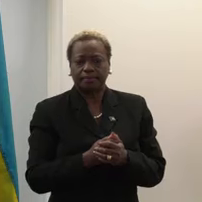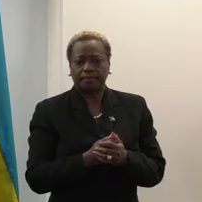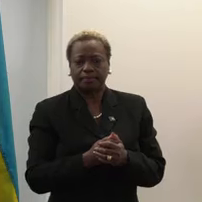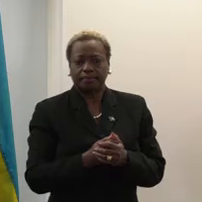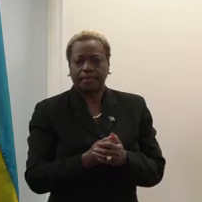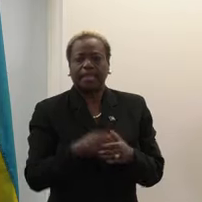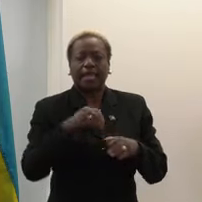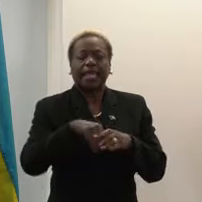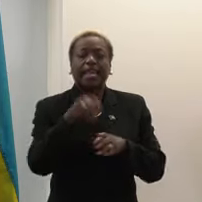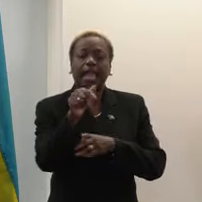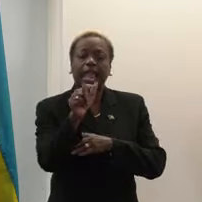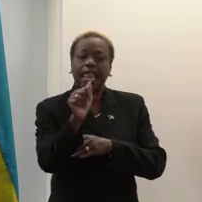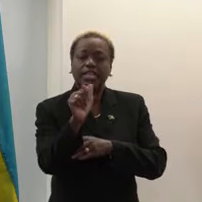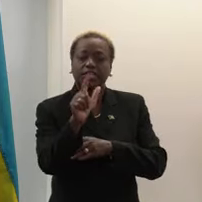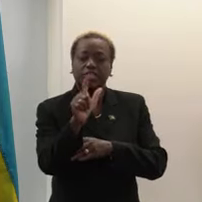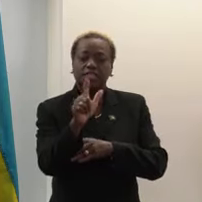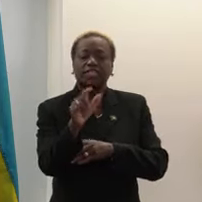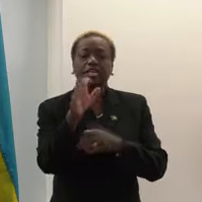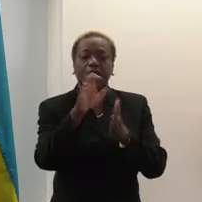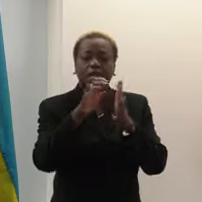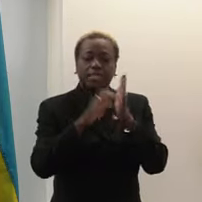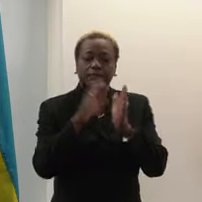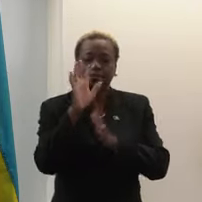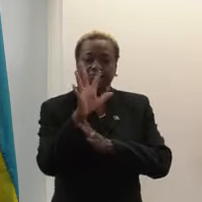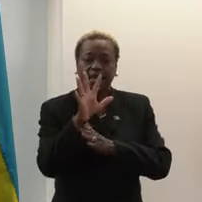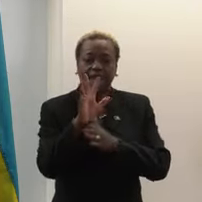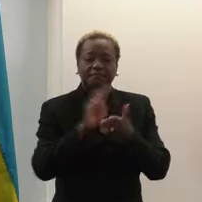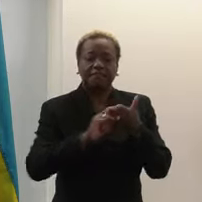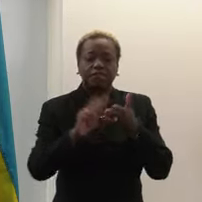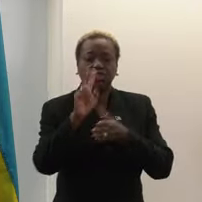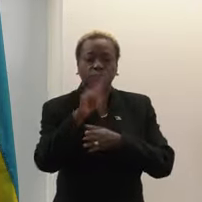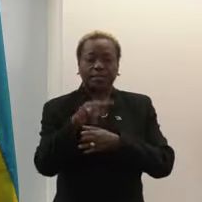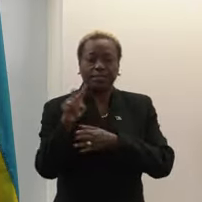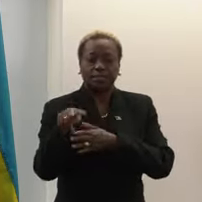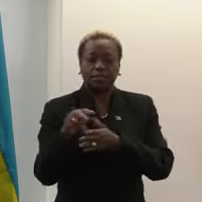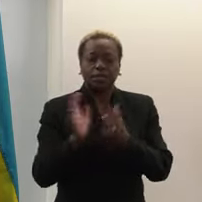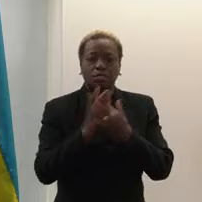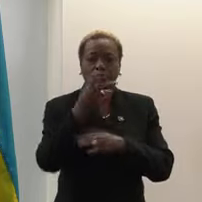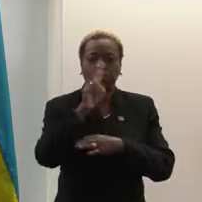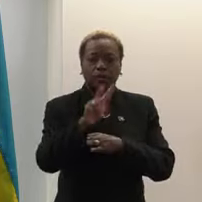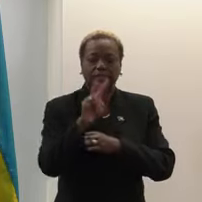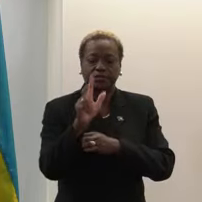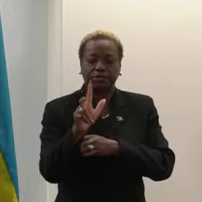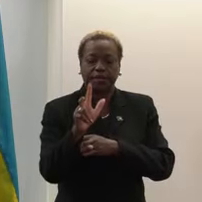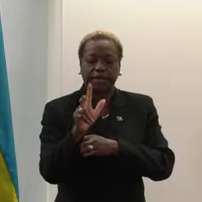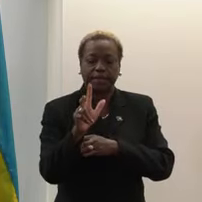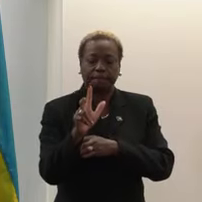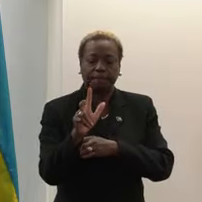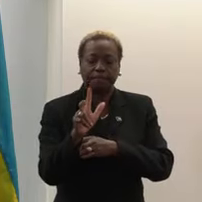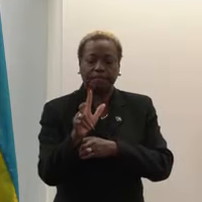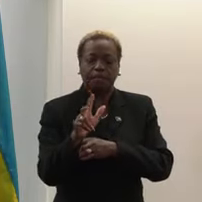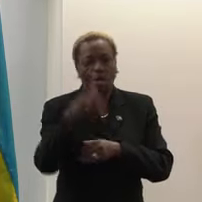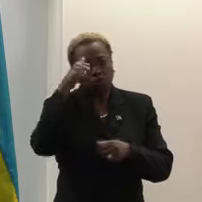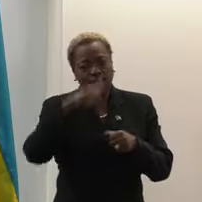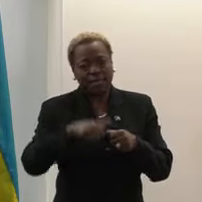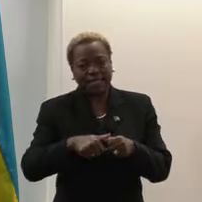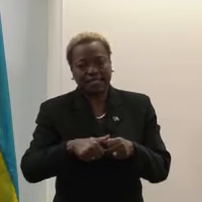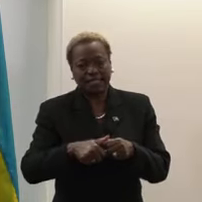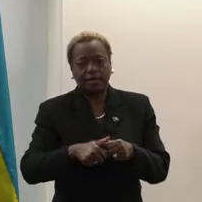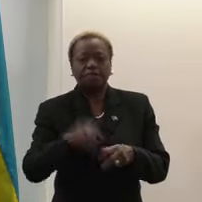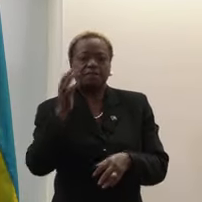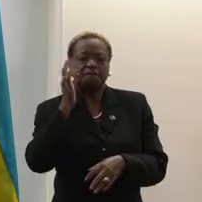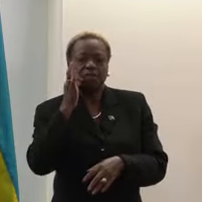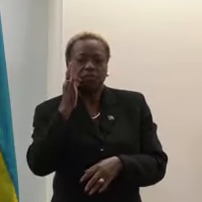In Galatians chapter 5, verse 22 through 23, we are reminded of the